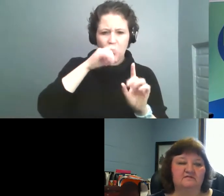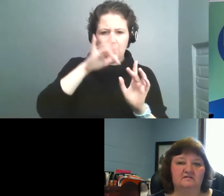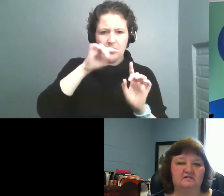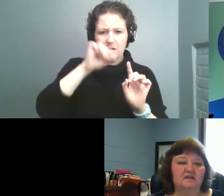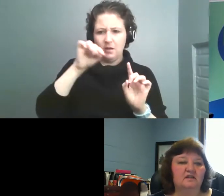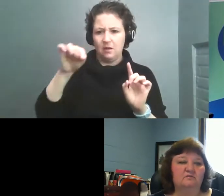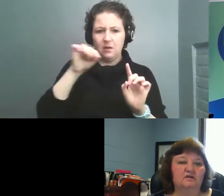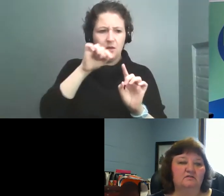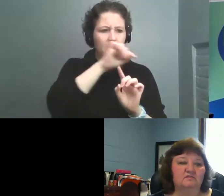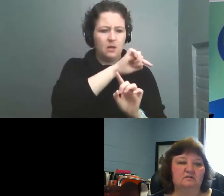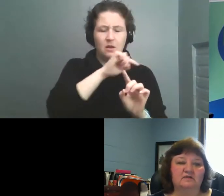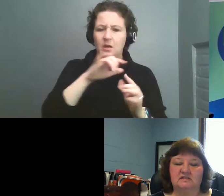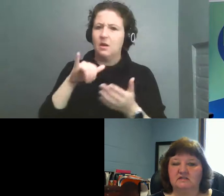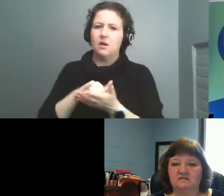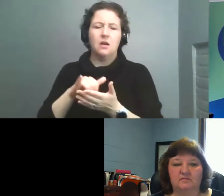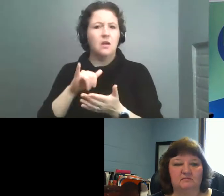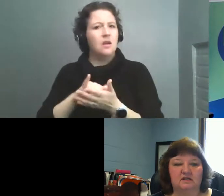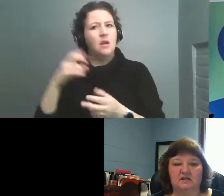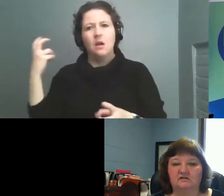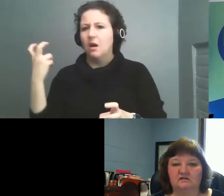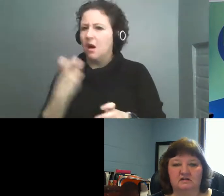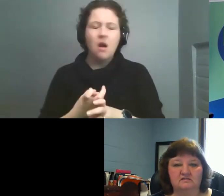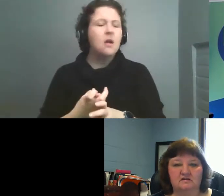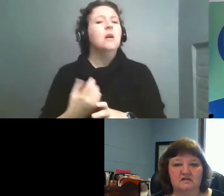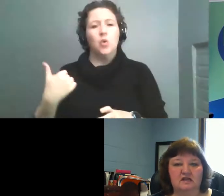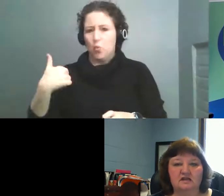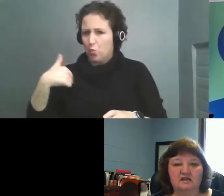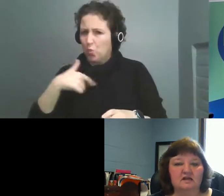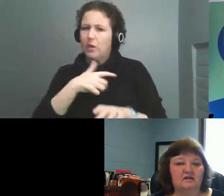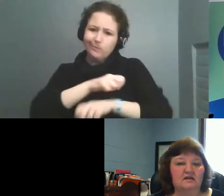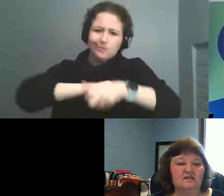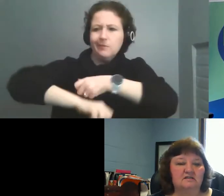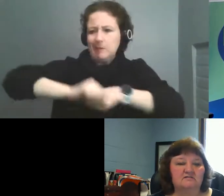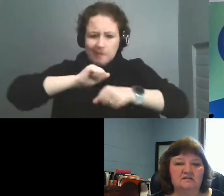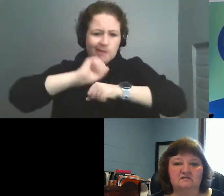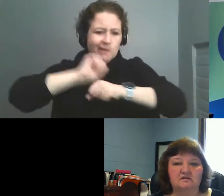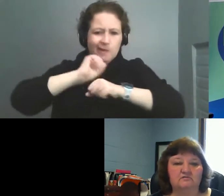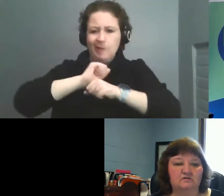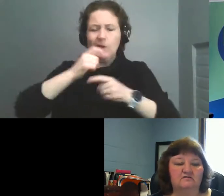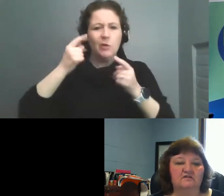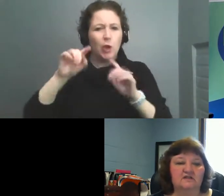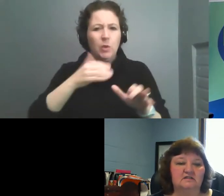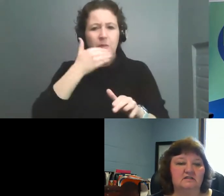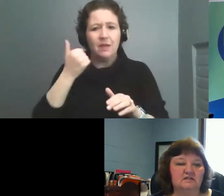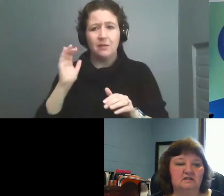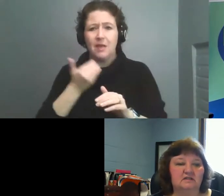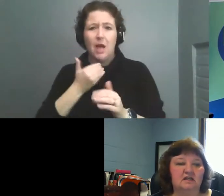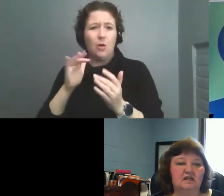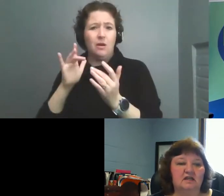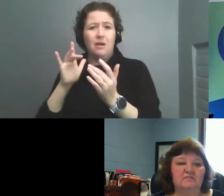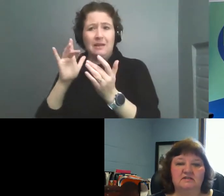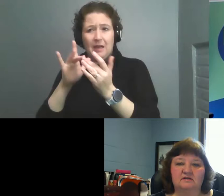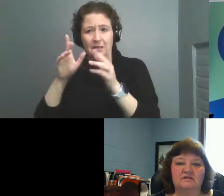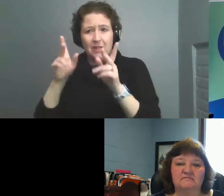very difficult. We are doing our best in our department and all hands are on deck. Our contact tracers are working very